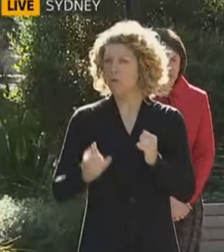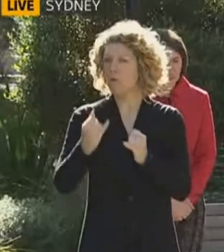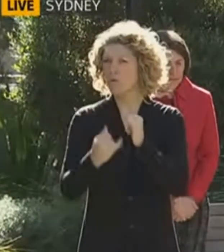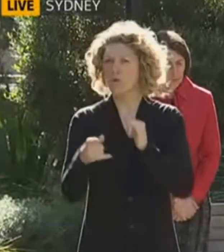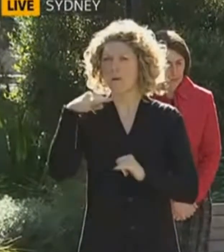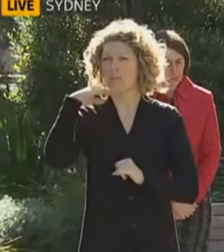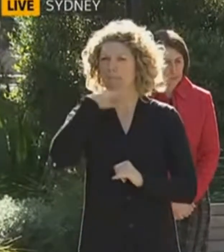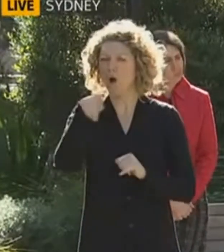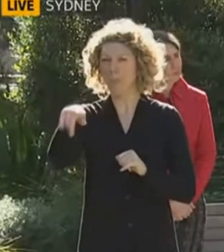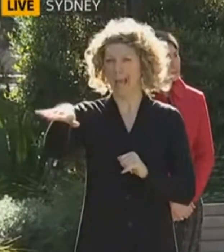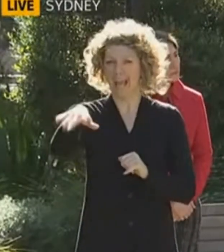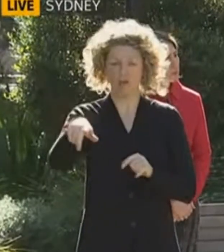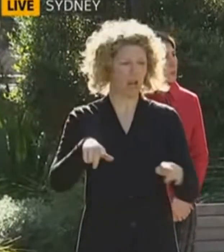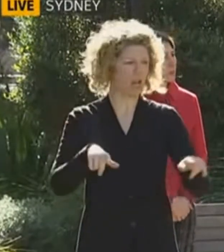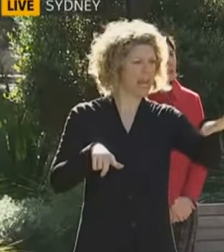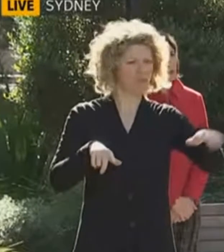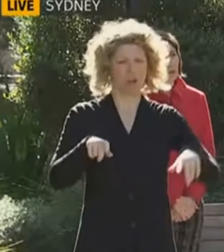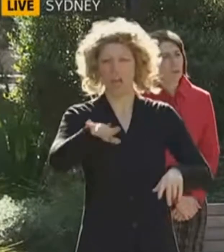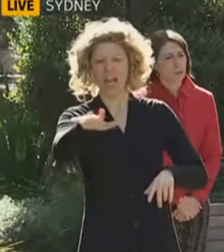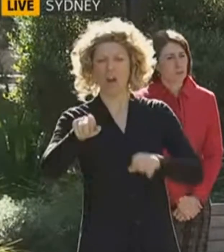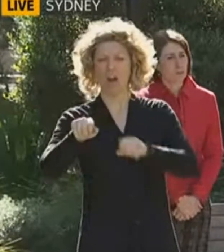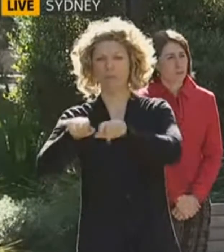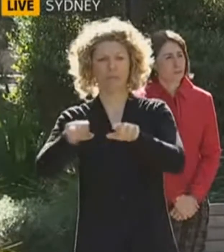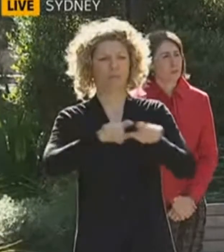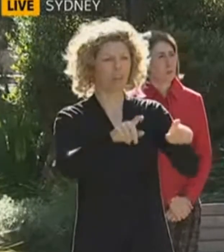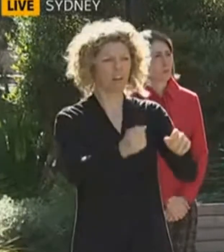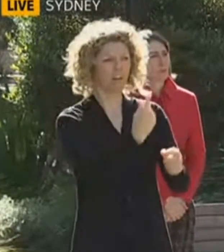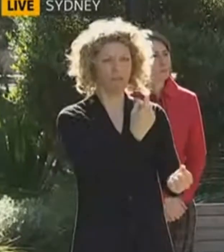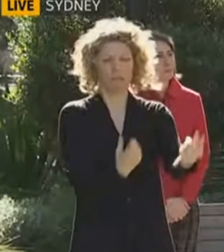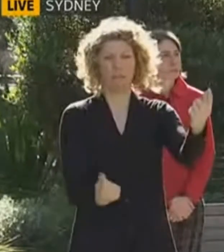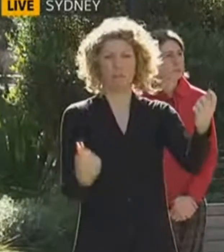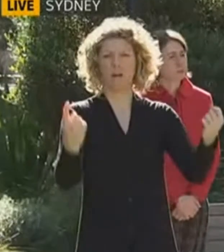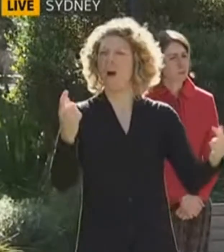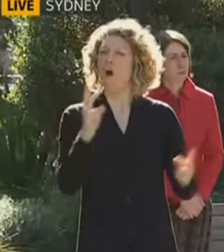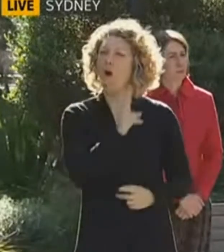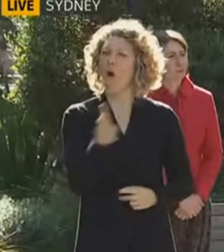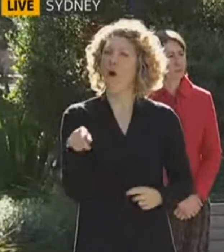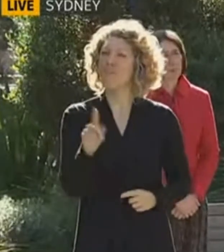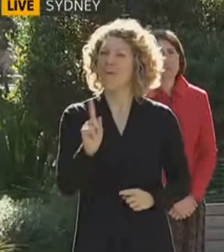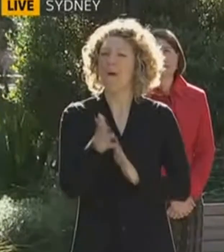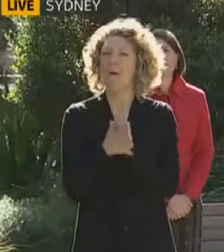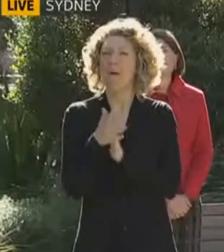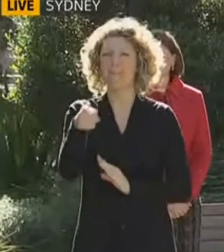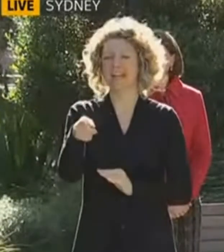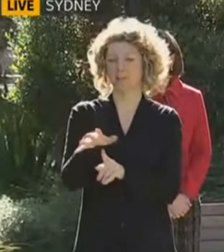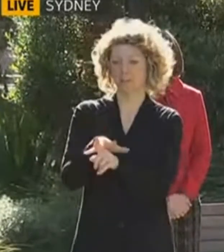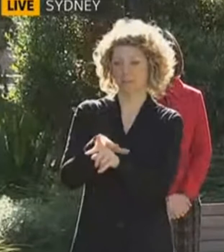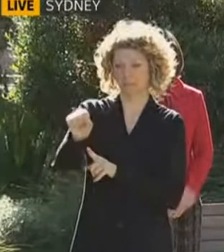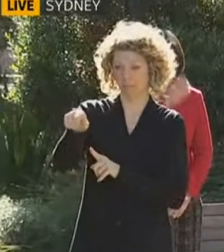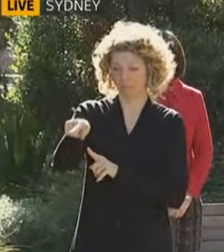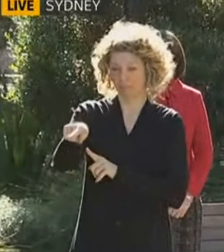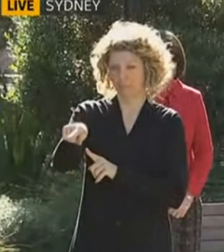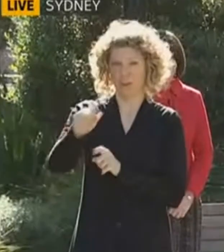outside the hotspot areas, and recognising that there is often a lag between when cases are recognised and